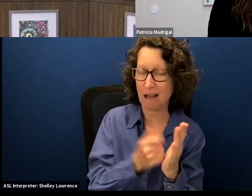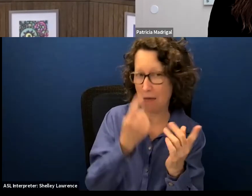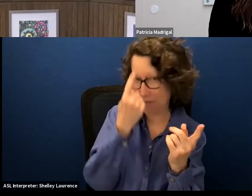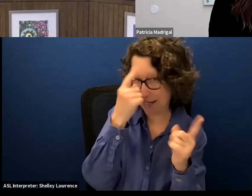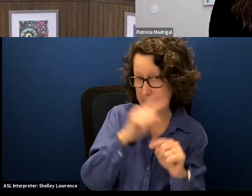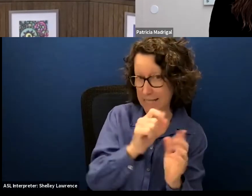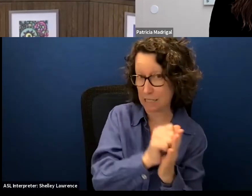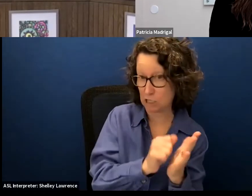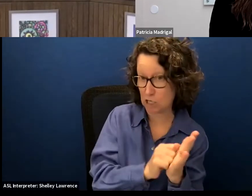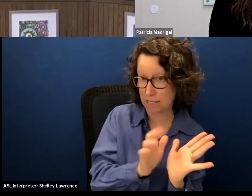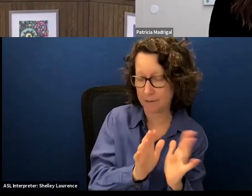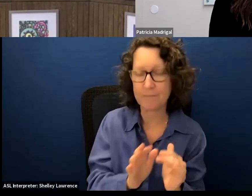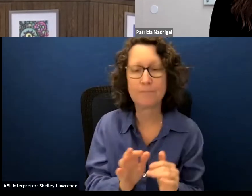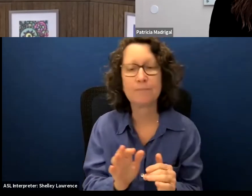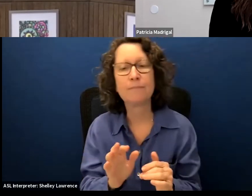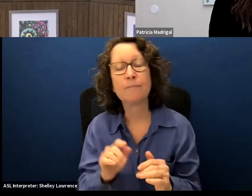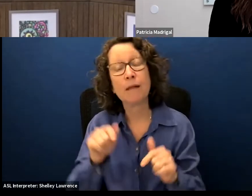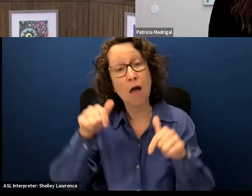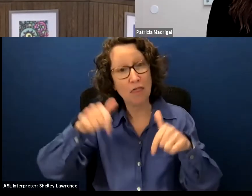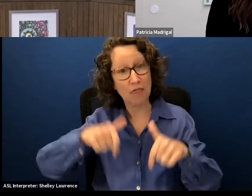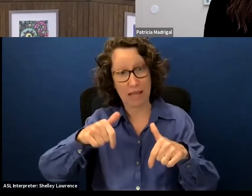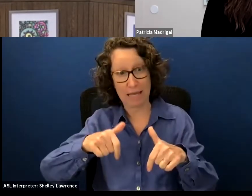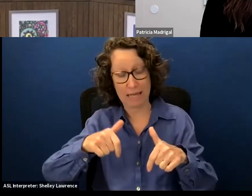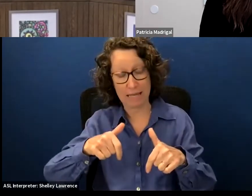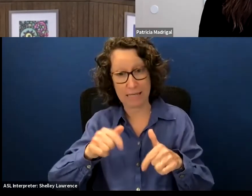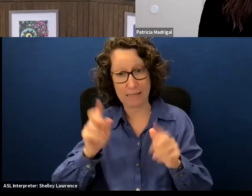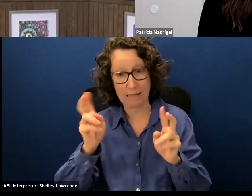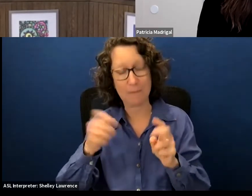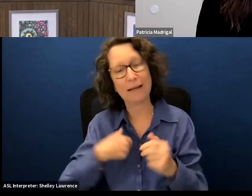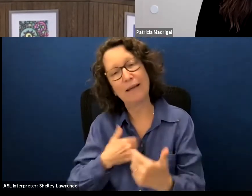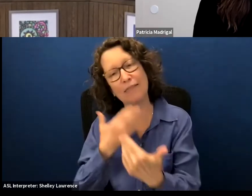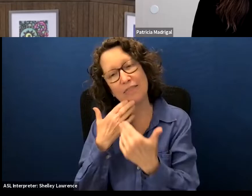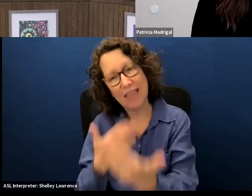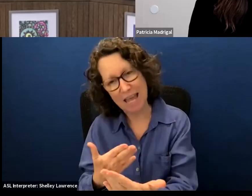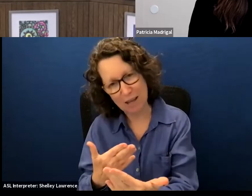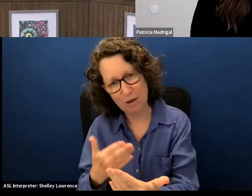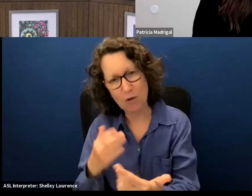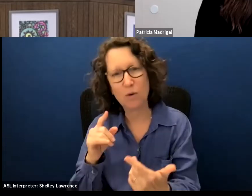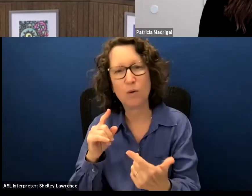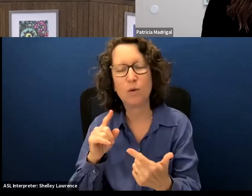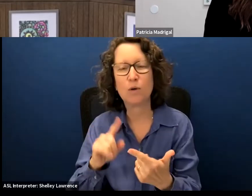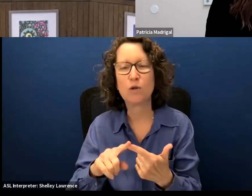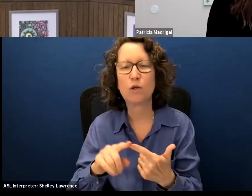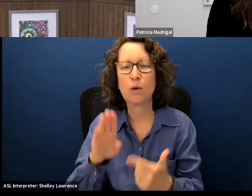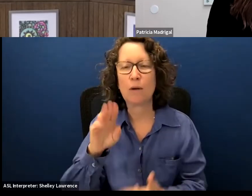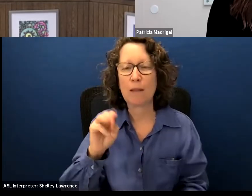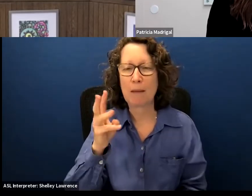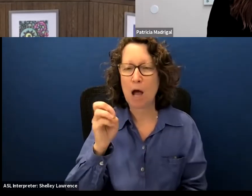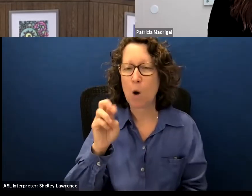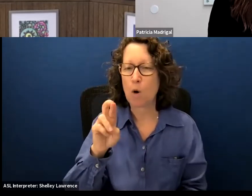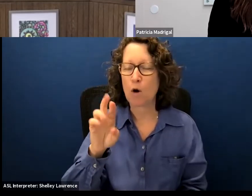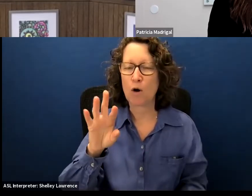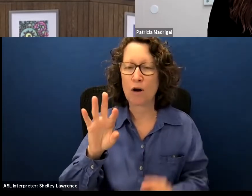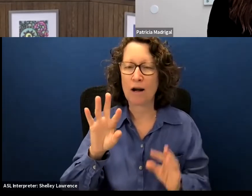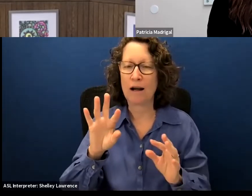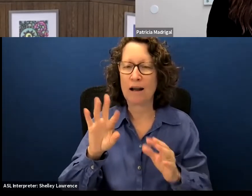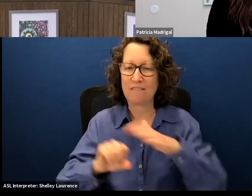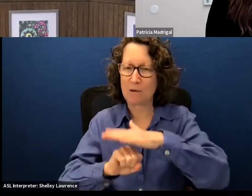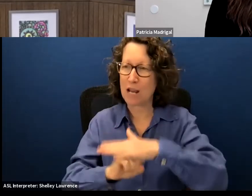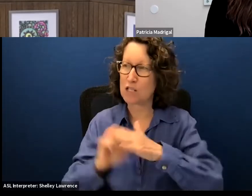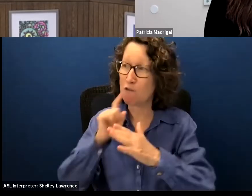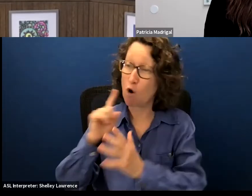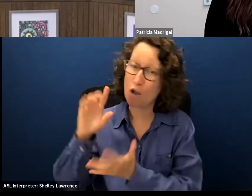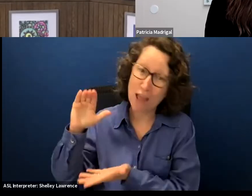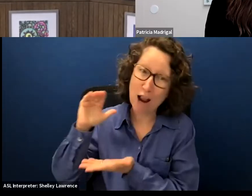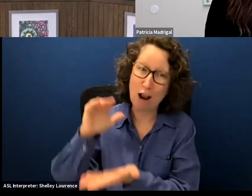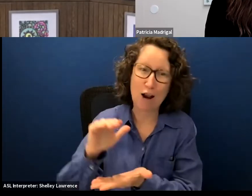consent agenda. On this, first of all, I want to say thank you to the Bauer Foundation for their generosity,